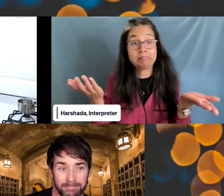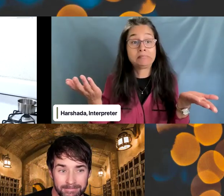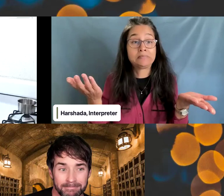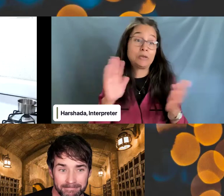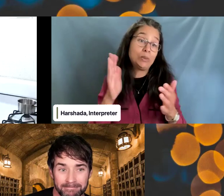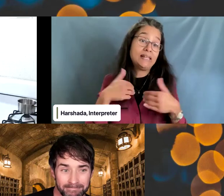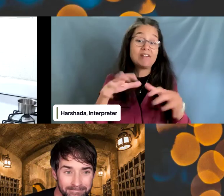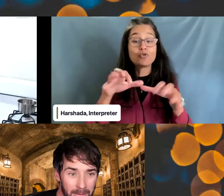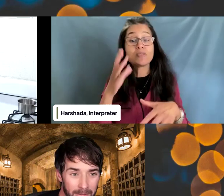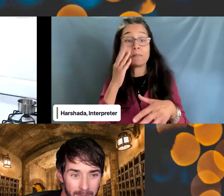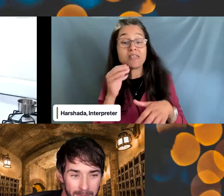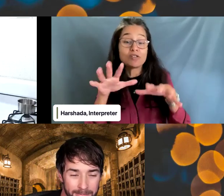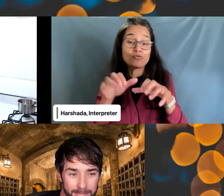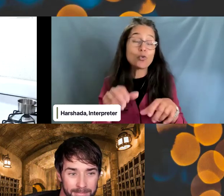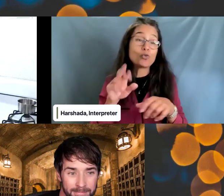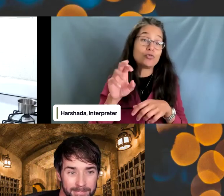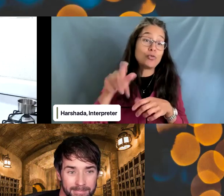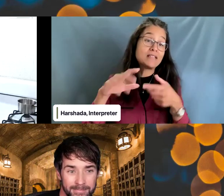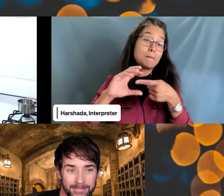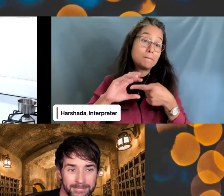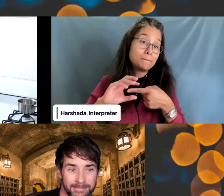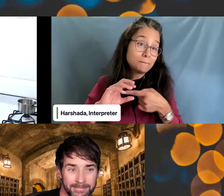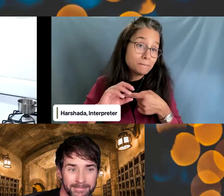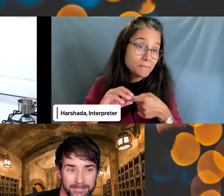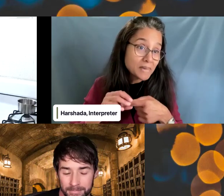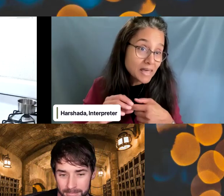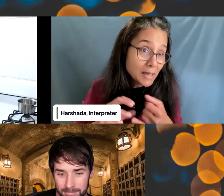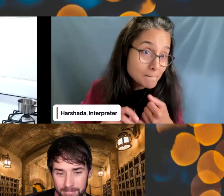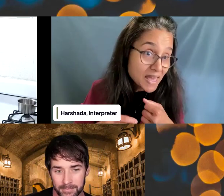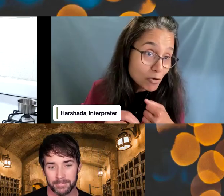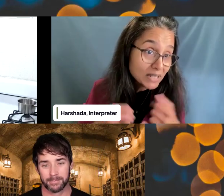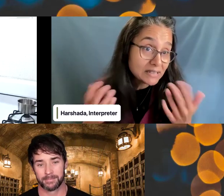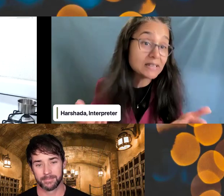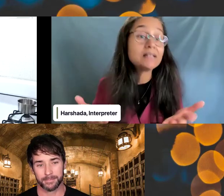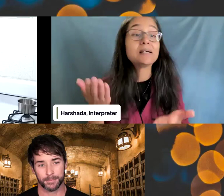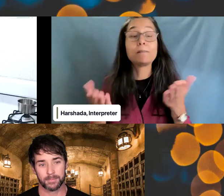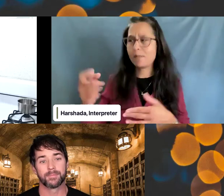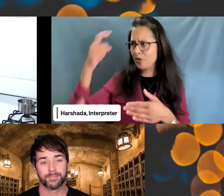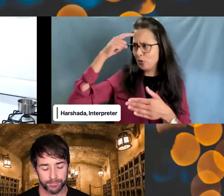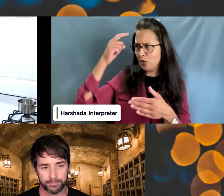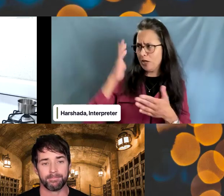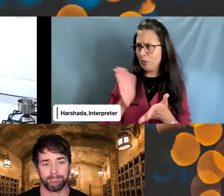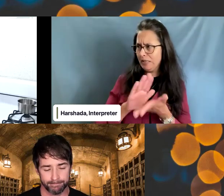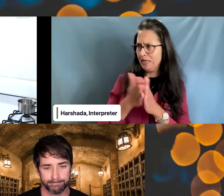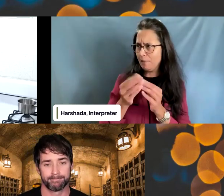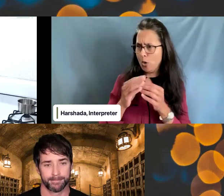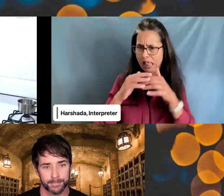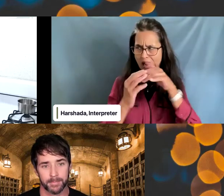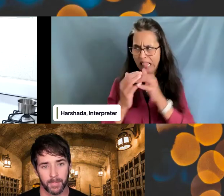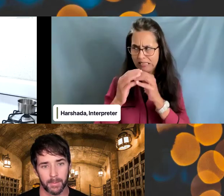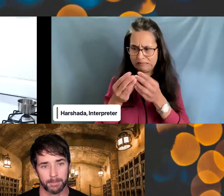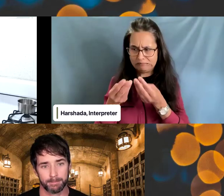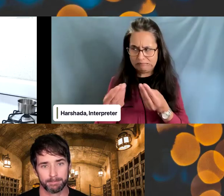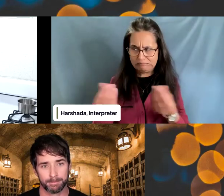frozen raspberries. Obviously, when you thaw it, it might be more liquidy from the raspberries and the peaches that hold so much